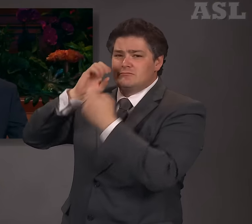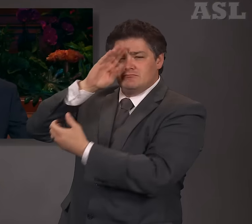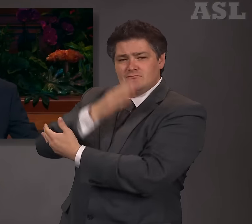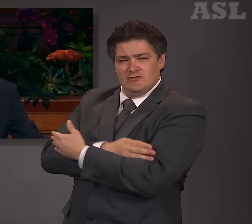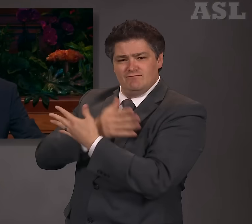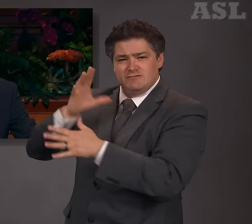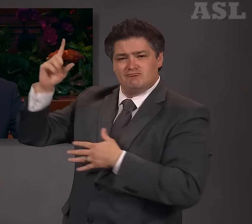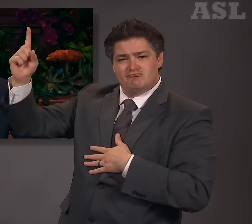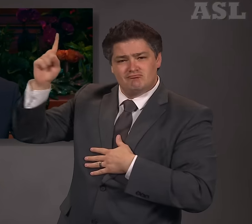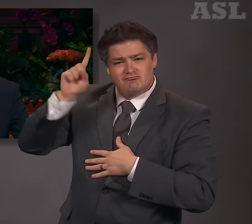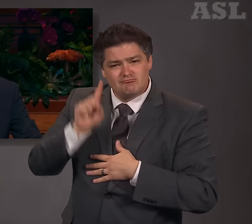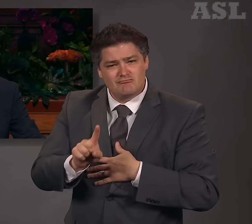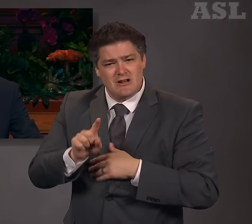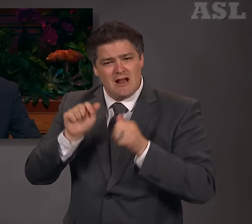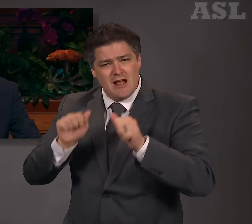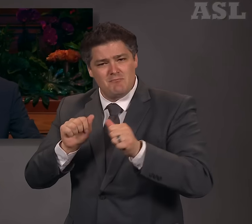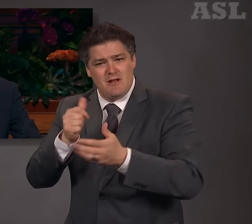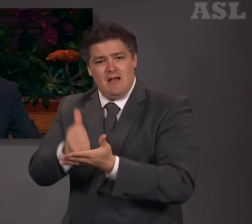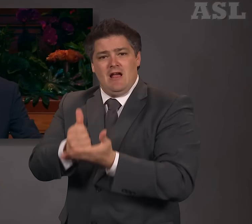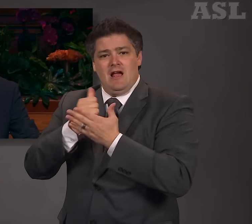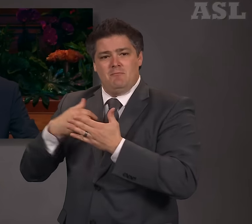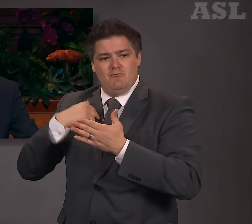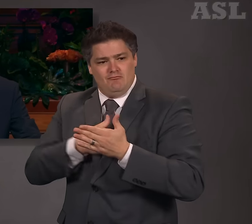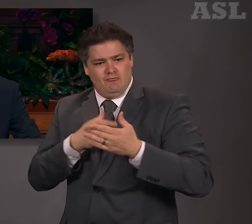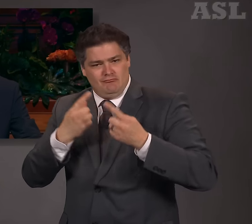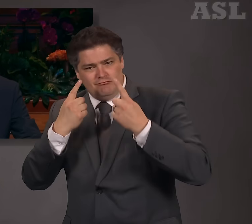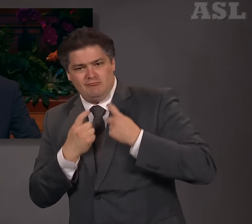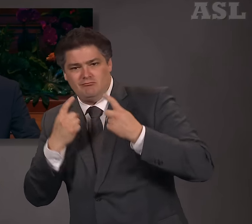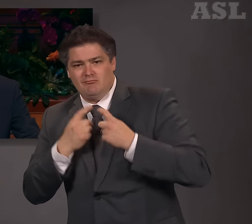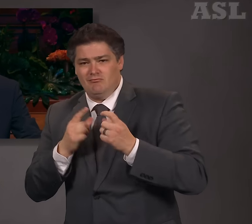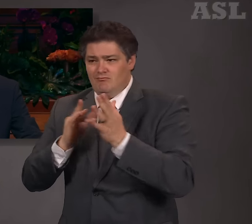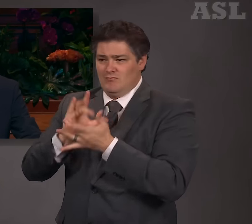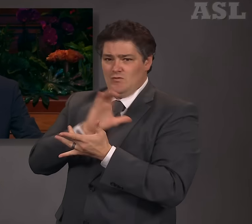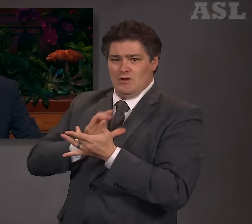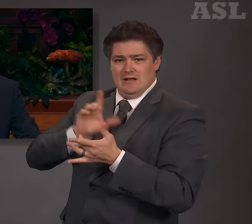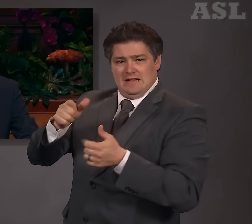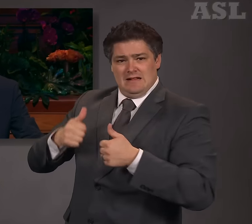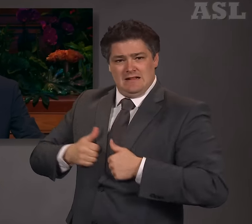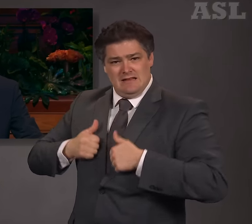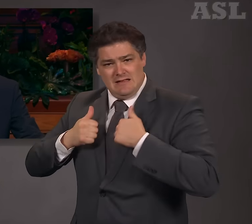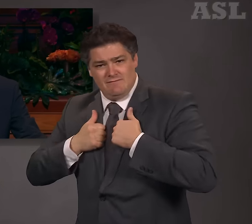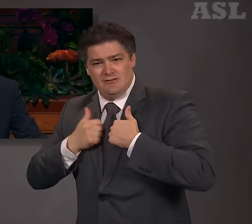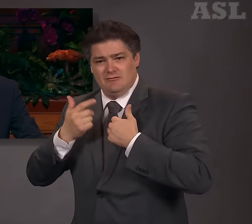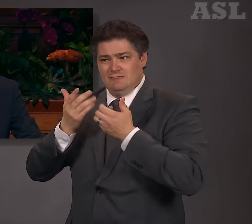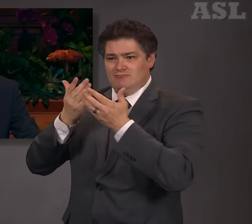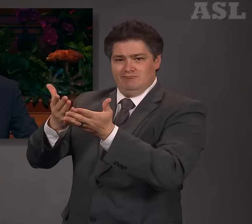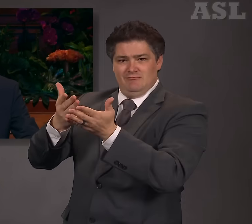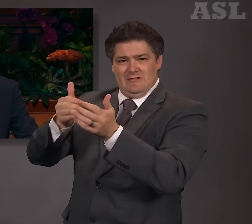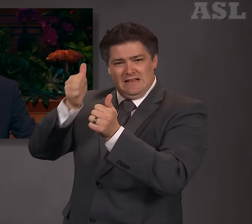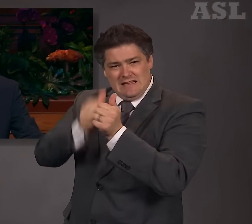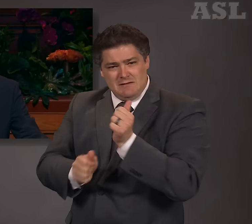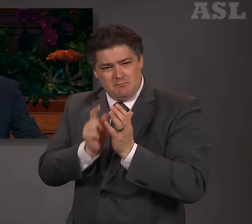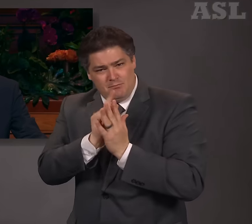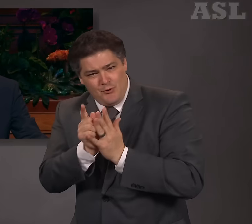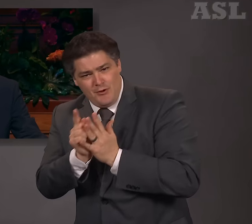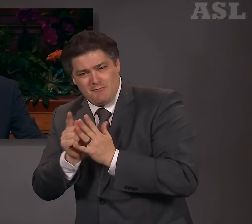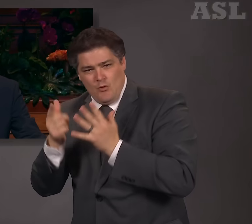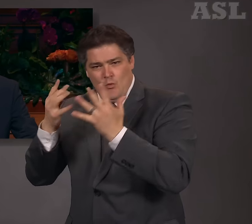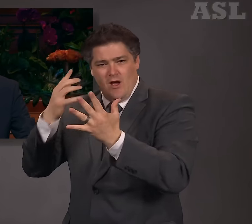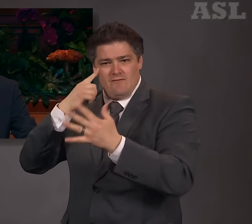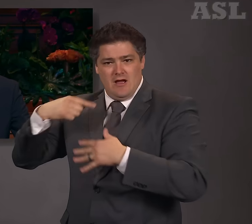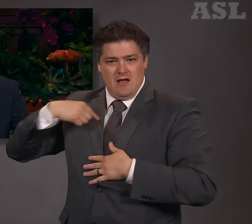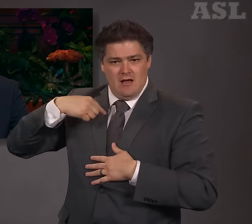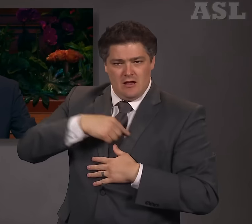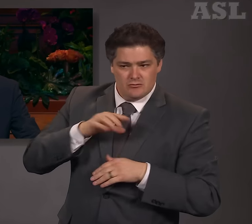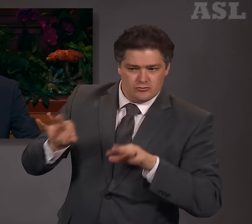to open for us the door to return to him. Jesus Christ lives and stands there at every moment, waiting